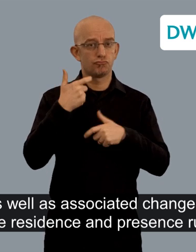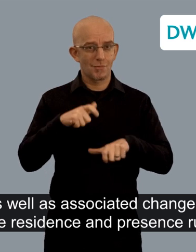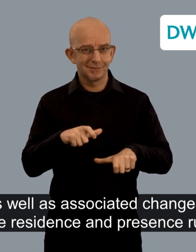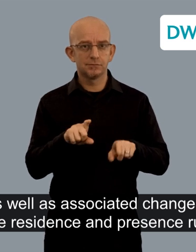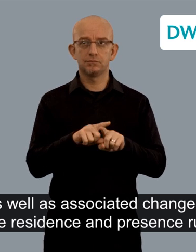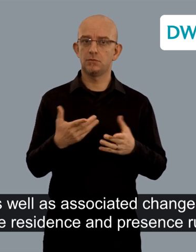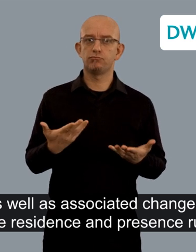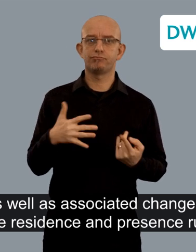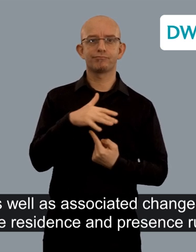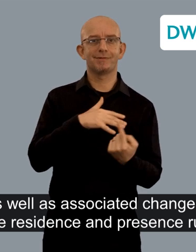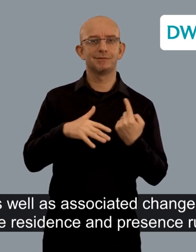disability living allowance,